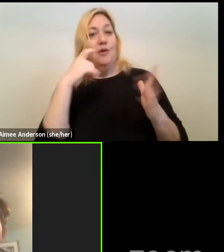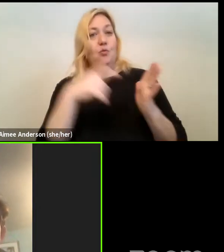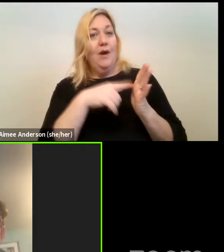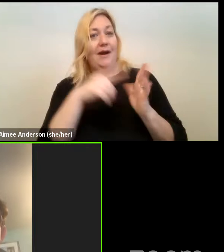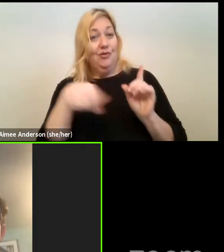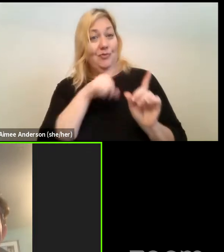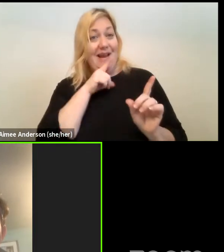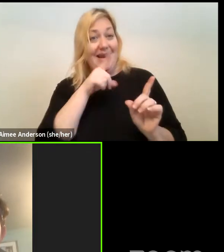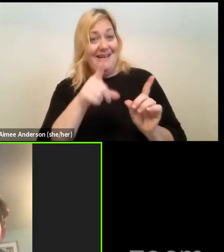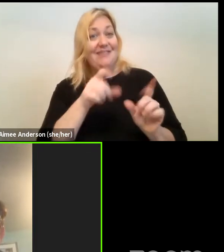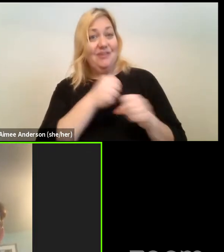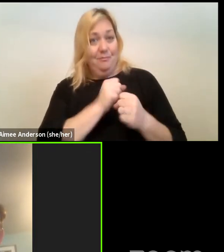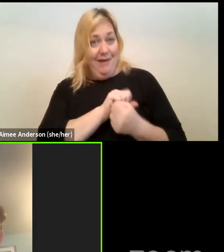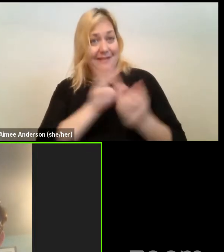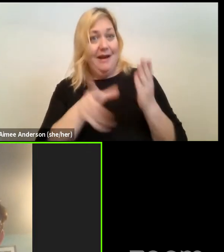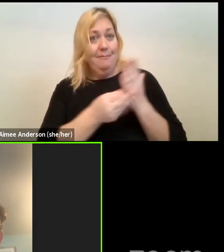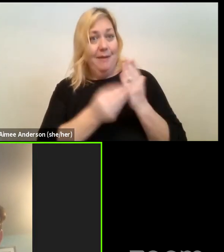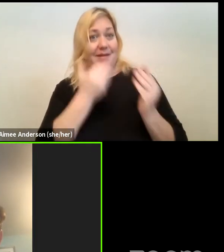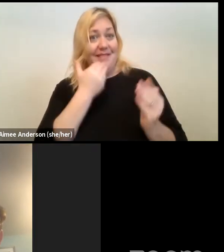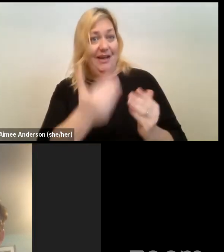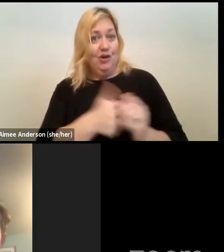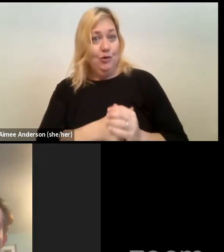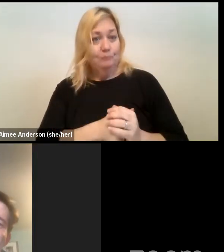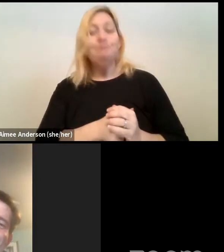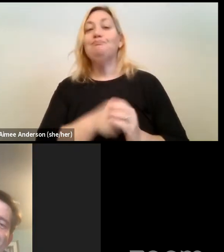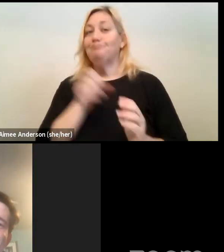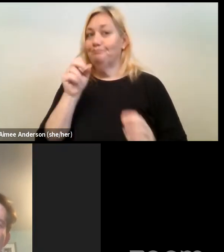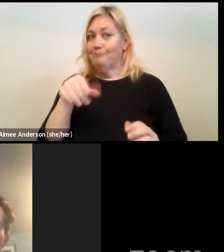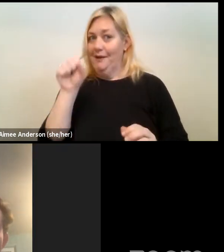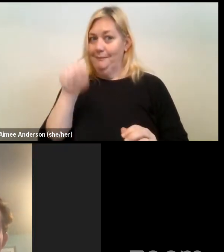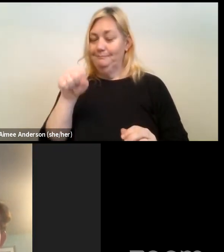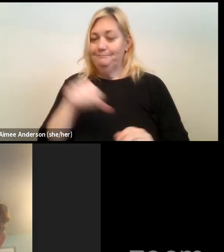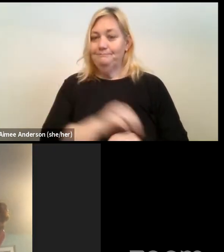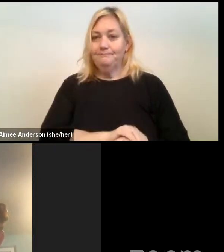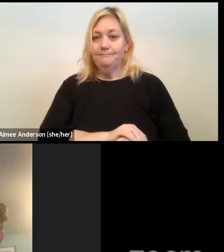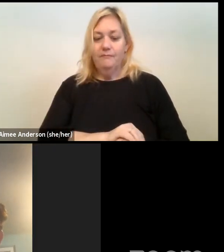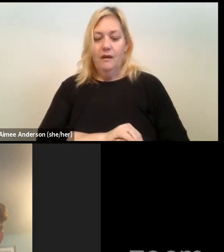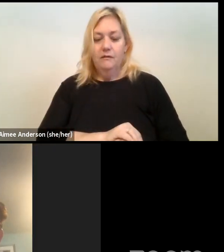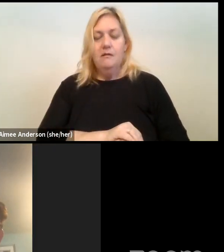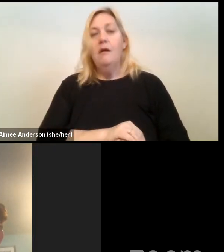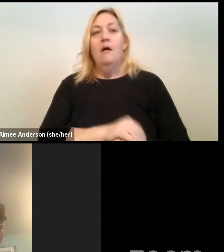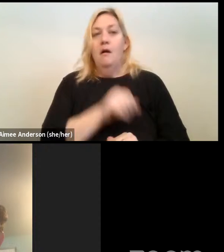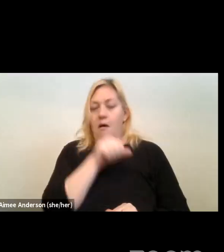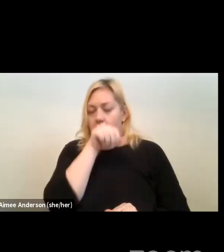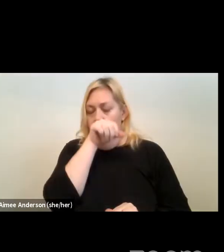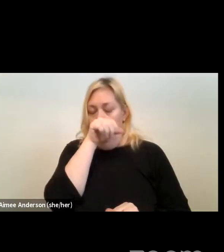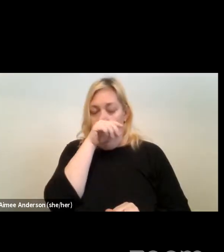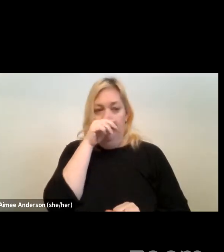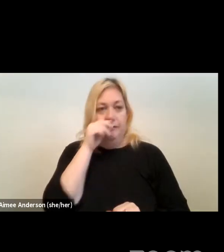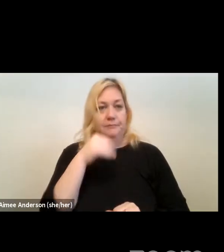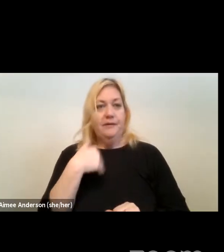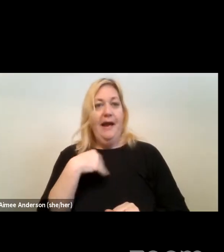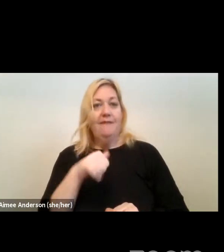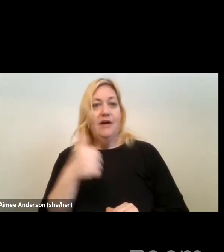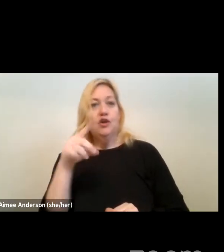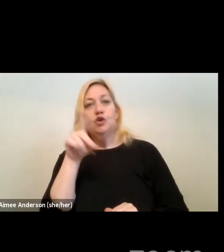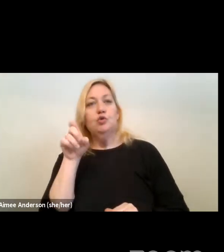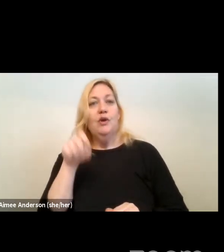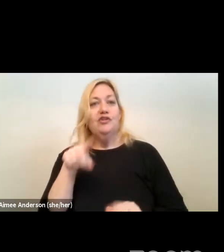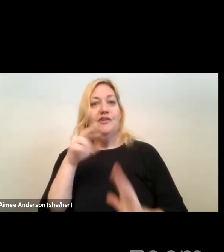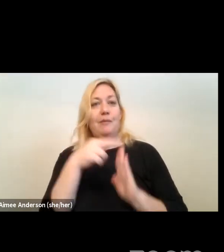in order to make that amendment. Thank you. Okay. Do we have other questions regarding these